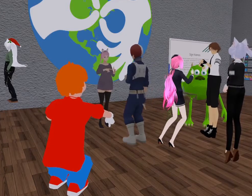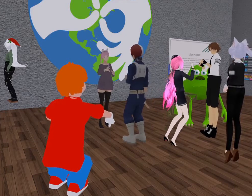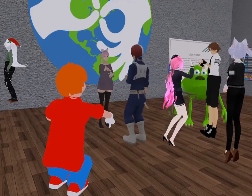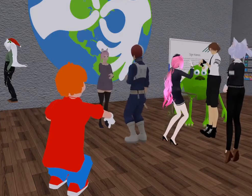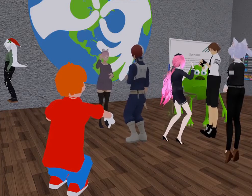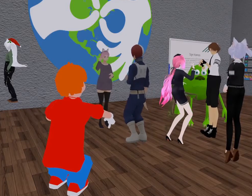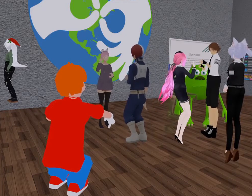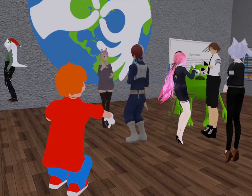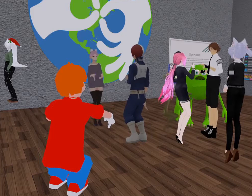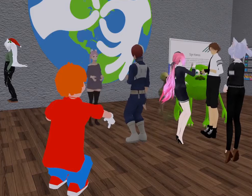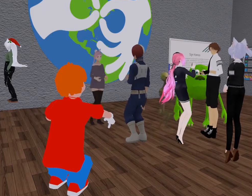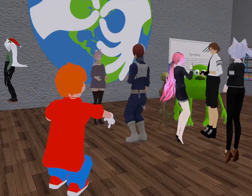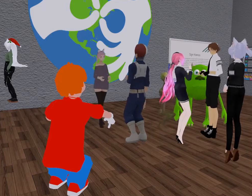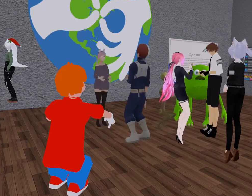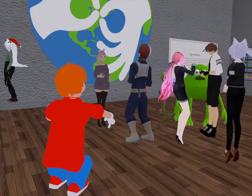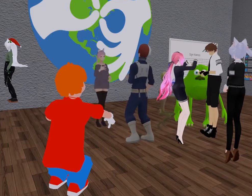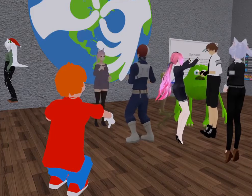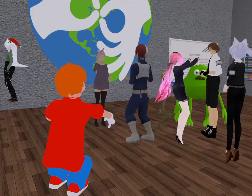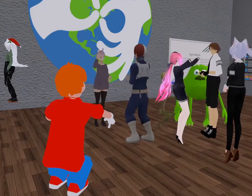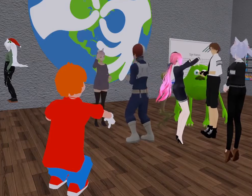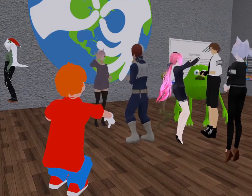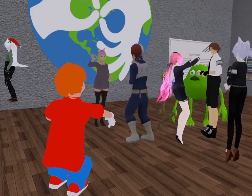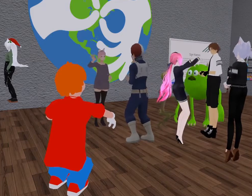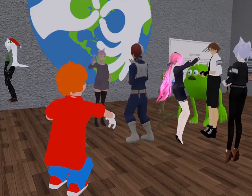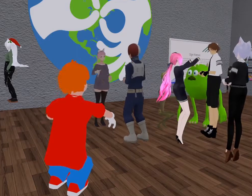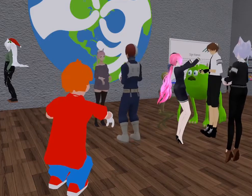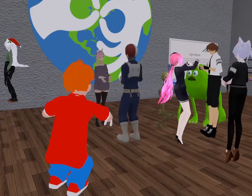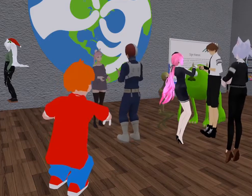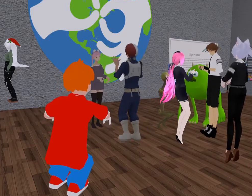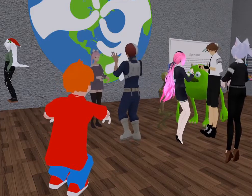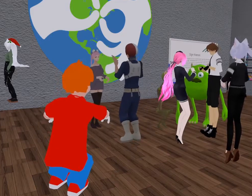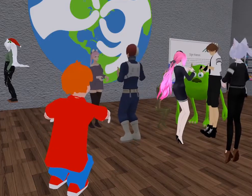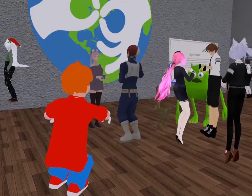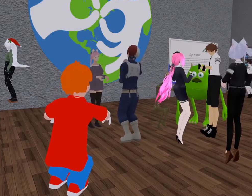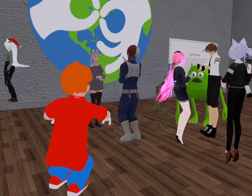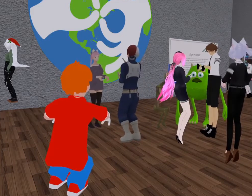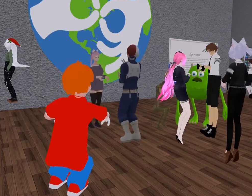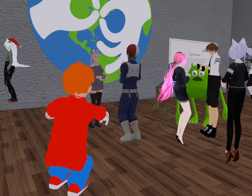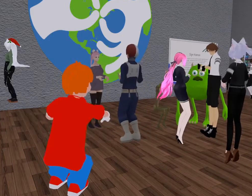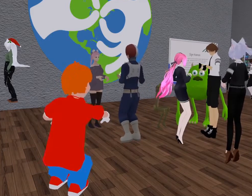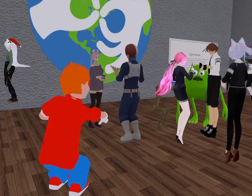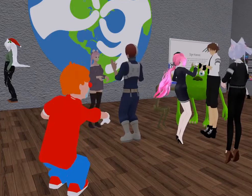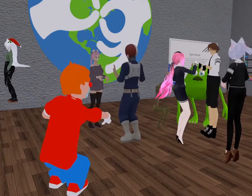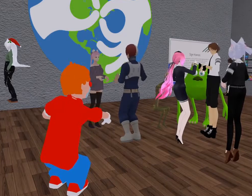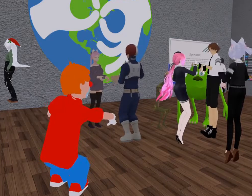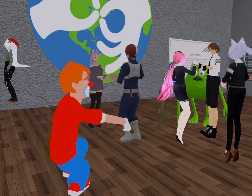to dance. Yeah, so you can So use that. we should or at if least you're have more like comfortable, you 3 could use that people as well. probably dancing. Either or. I'll do this. I'll do Oh, this this for is now like- until I Yep. get index.